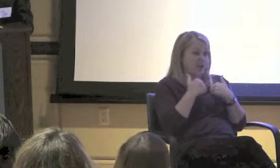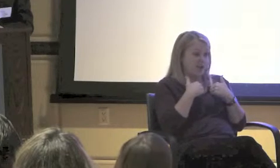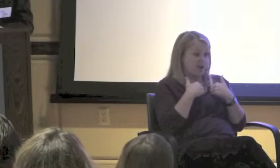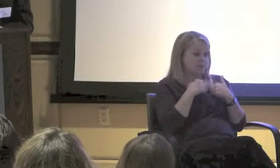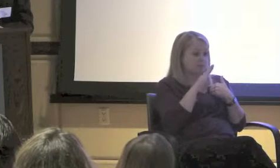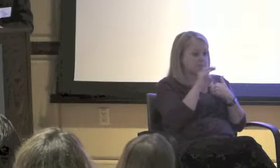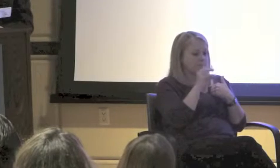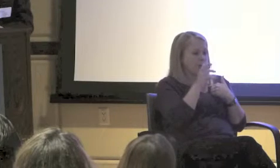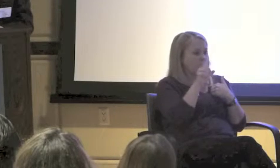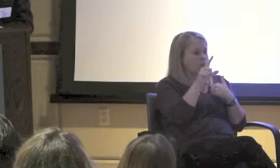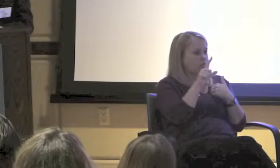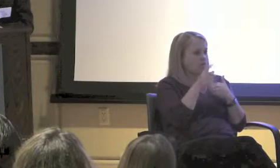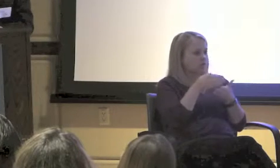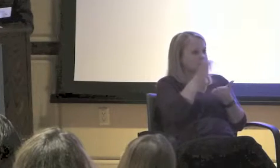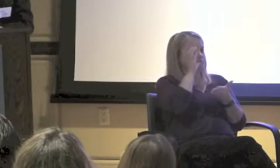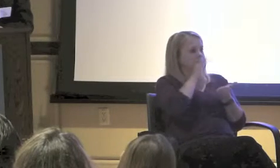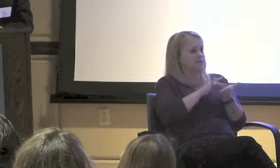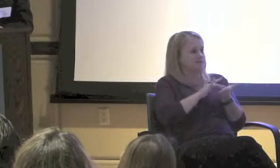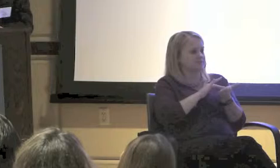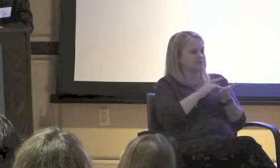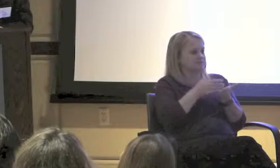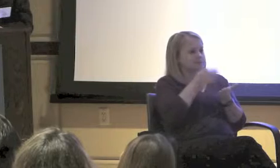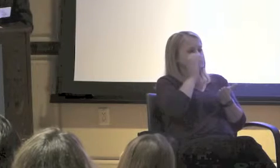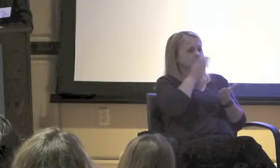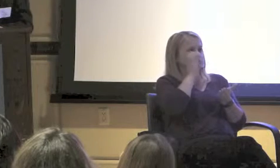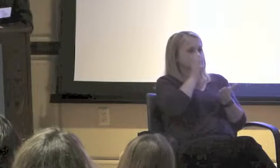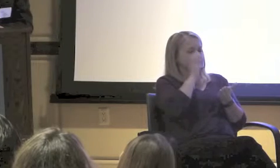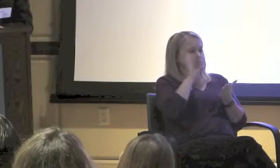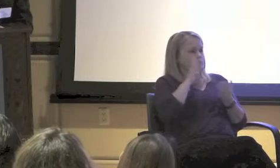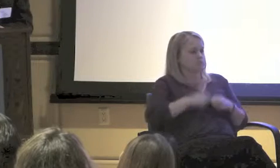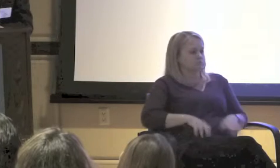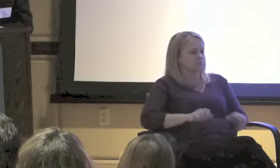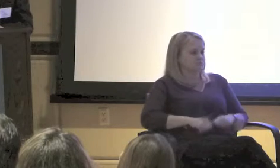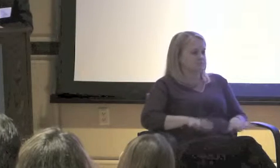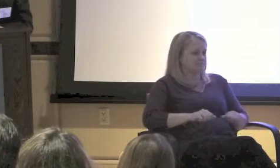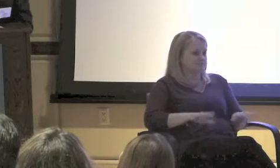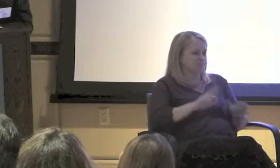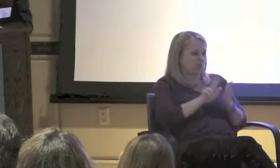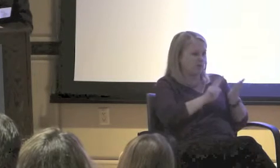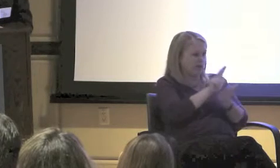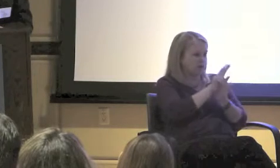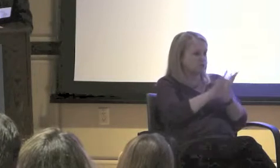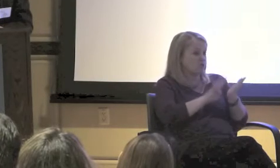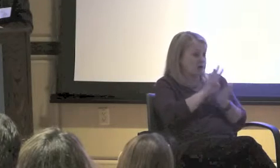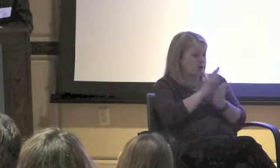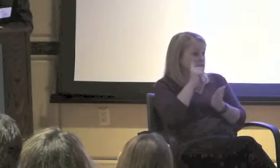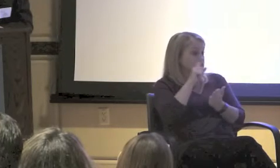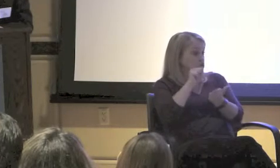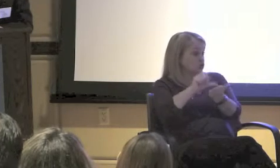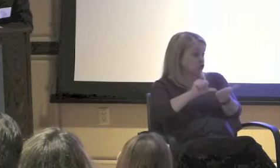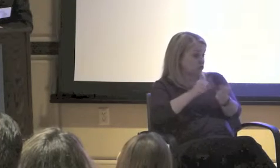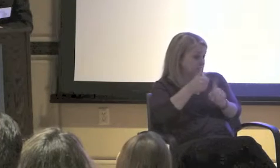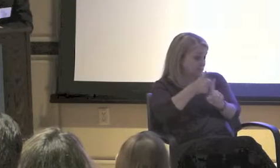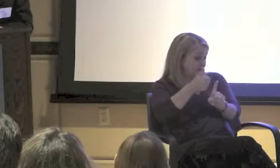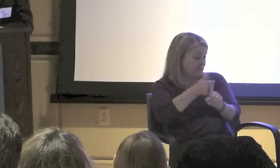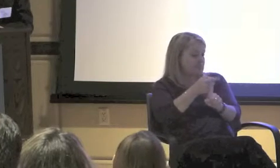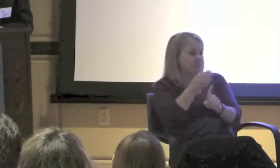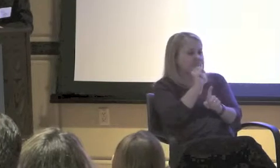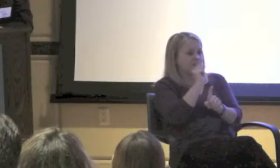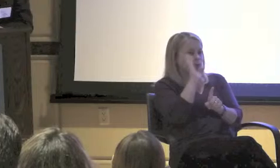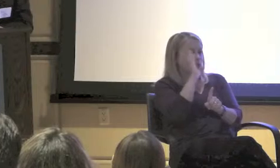bowel prep the day before surgery. They'll have, that's about a 3 to 4 hour surgery, and then they'll